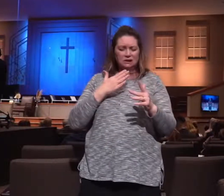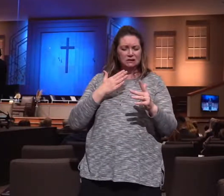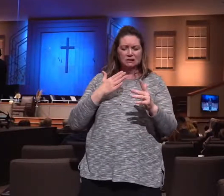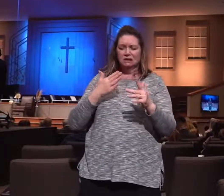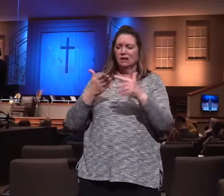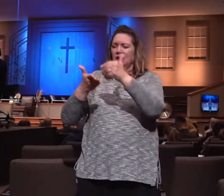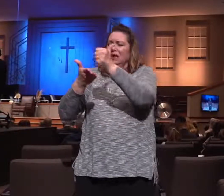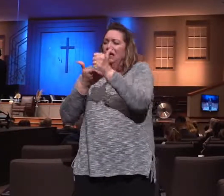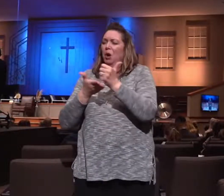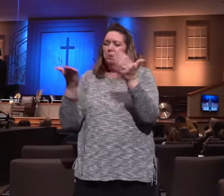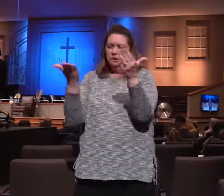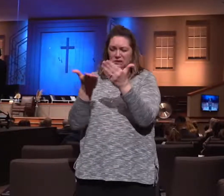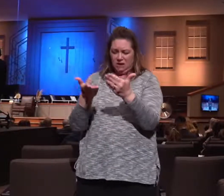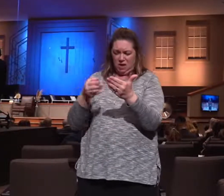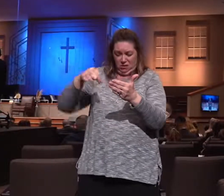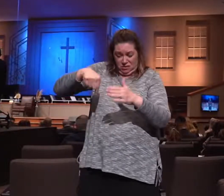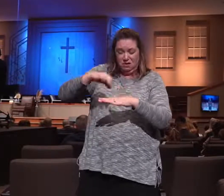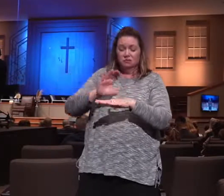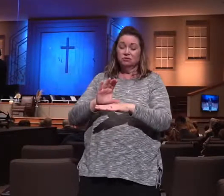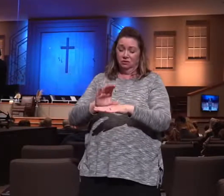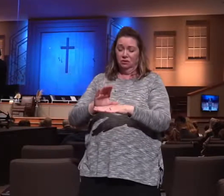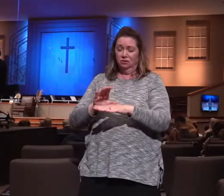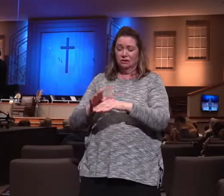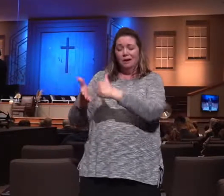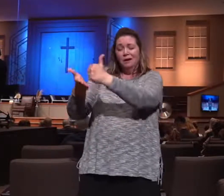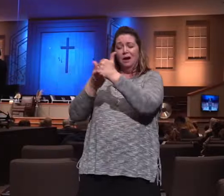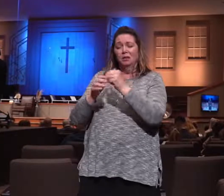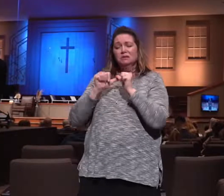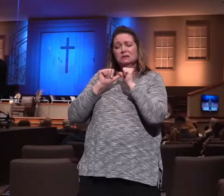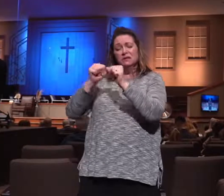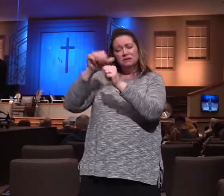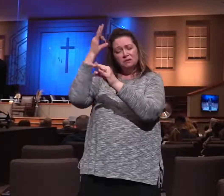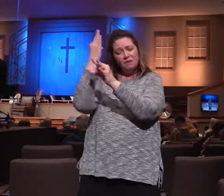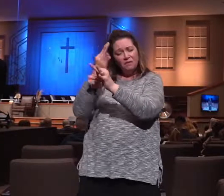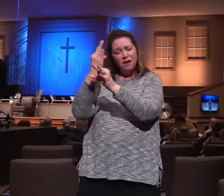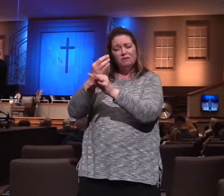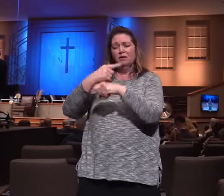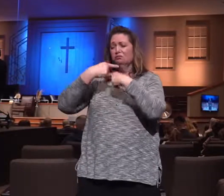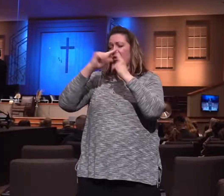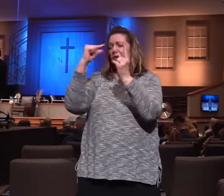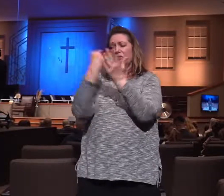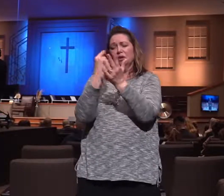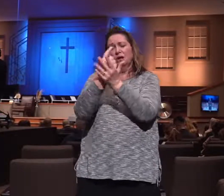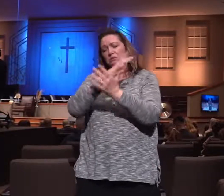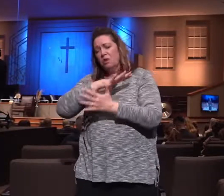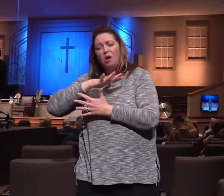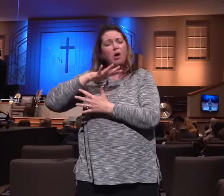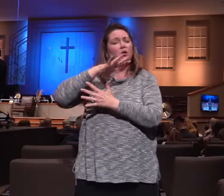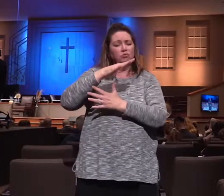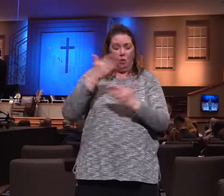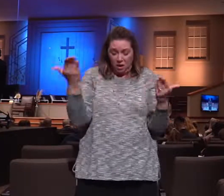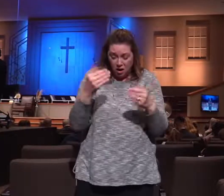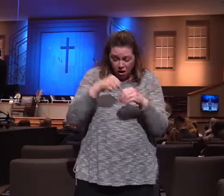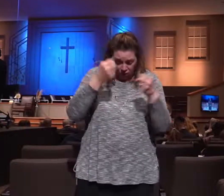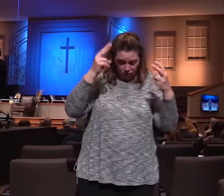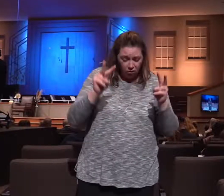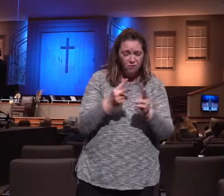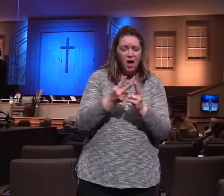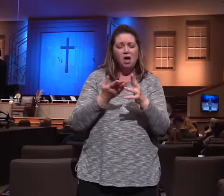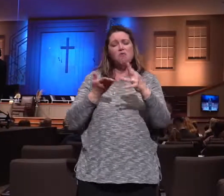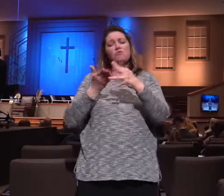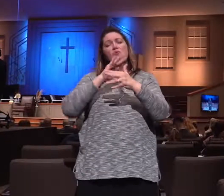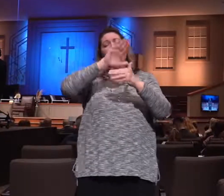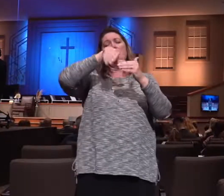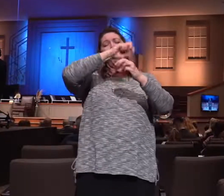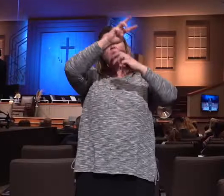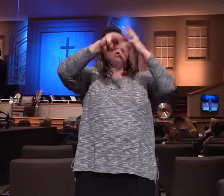the gospel to go forward here in the valley and around the world to the uttermost parts of the earth. And Lord, you'll be pleased with all of